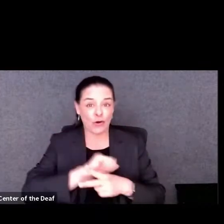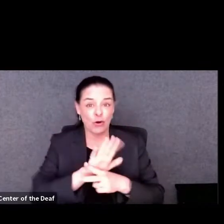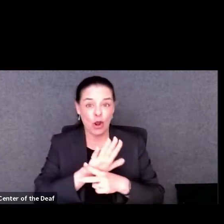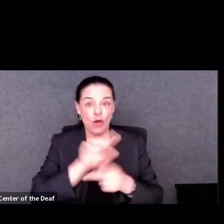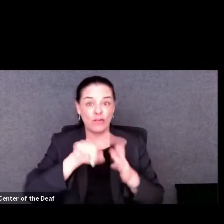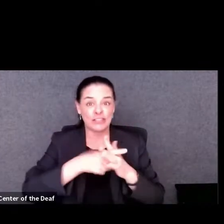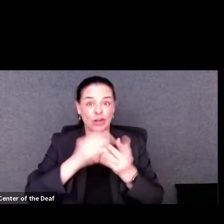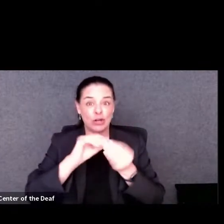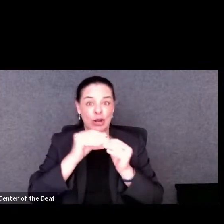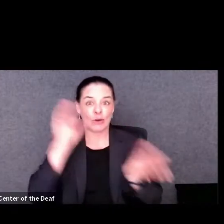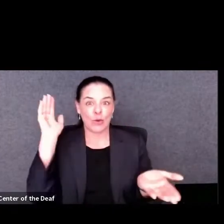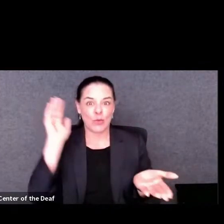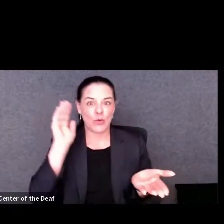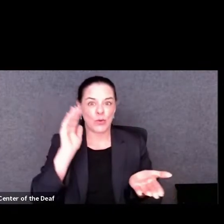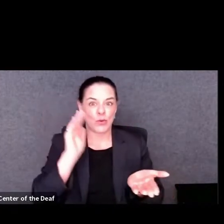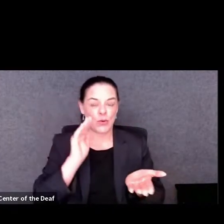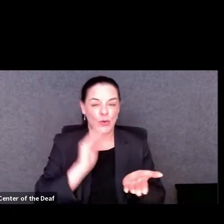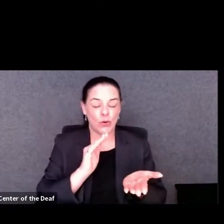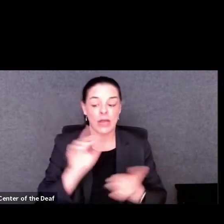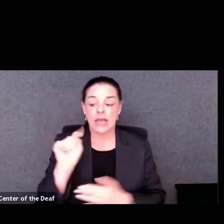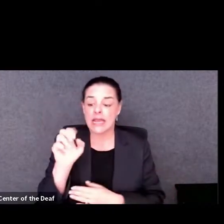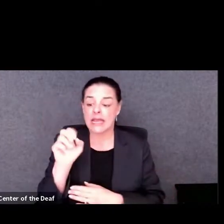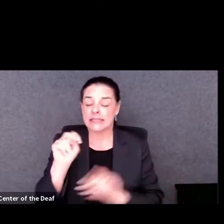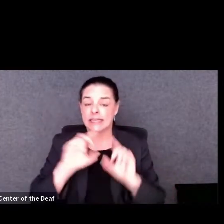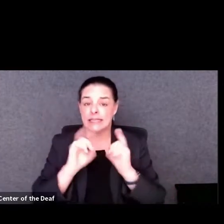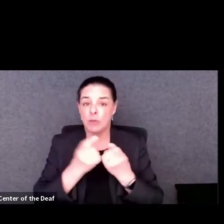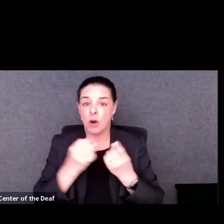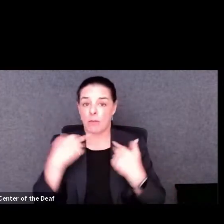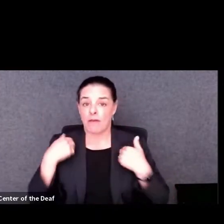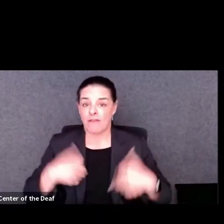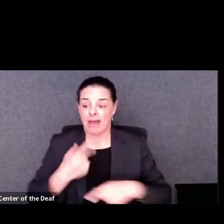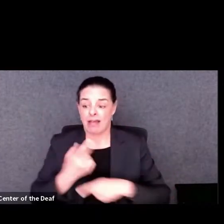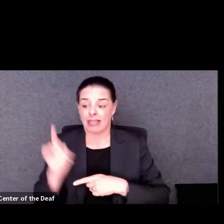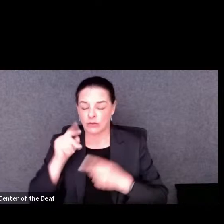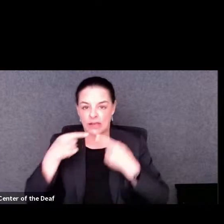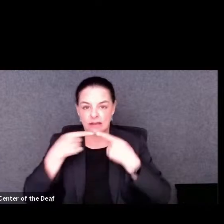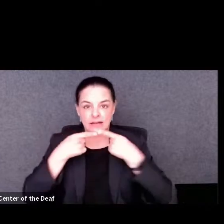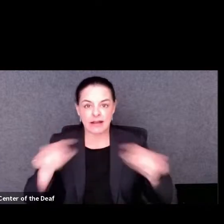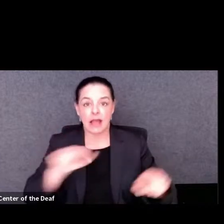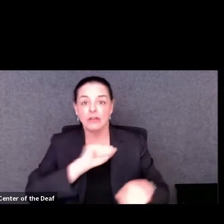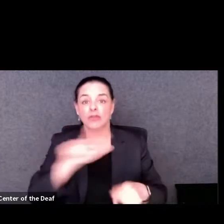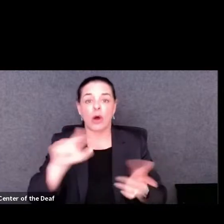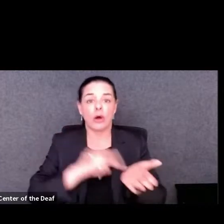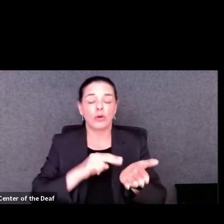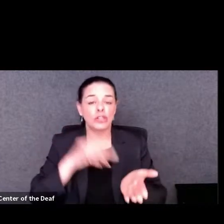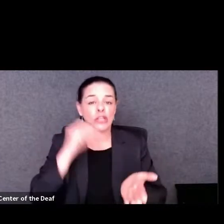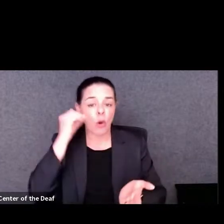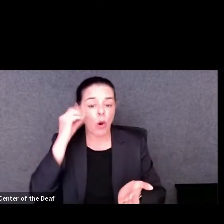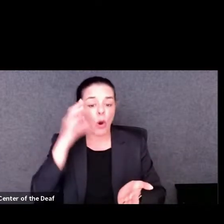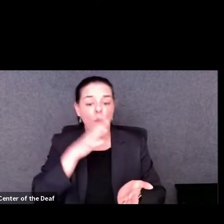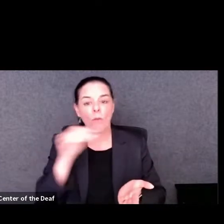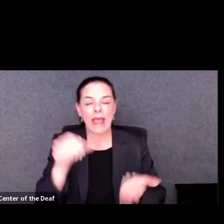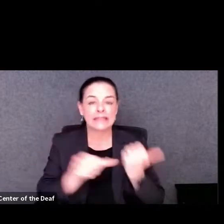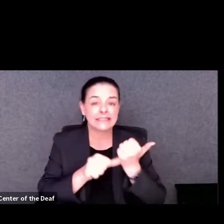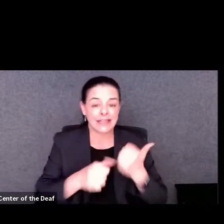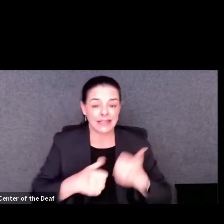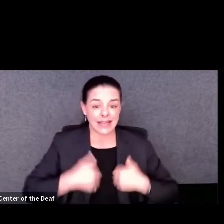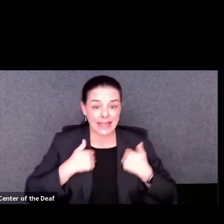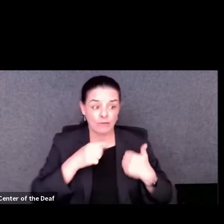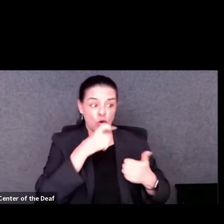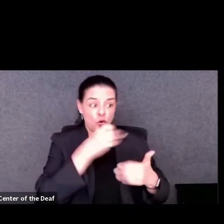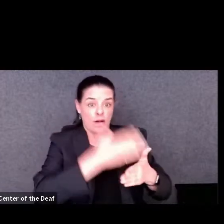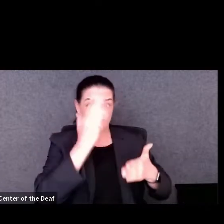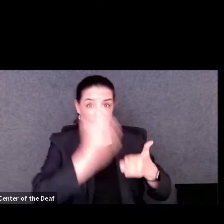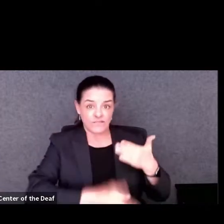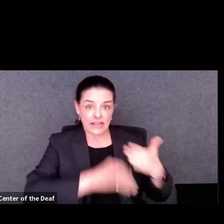Health announced last week that all of the state's nursing homes and skilled nursing facilities completed both doses of the vaccine, and the